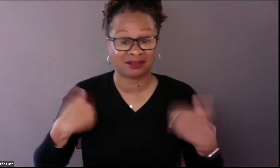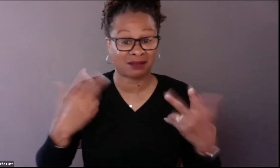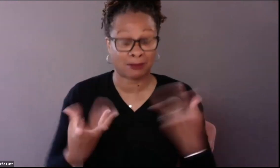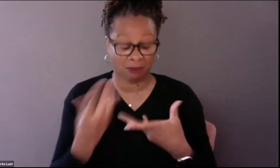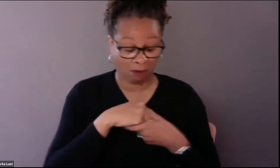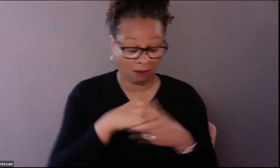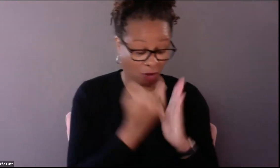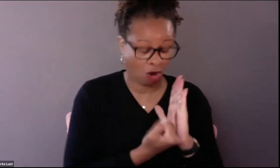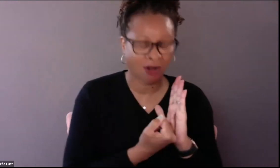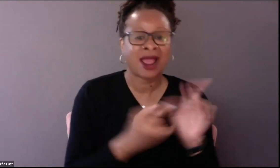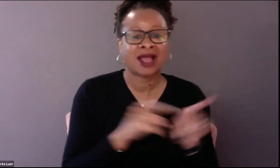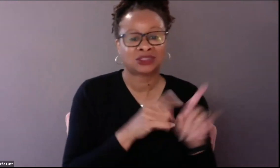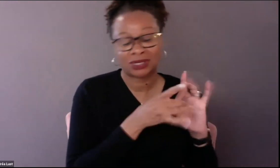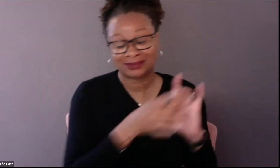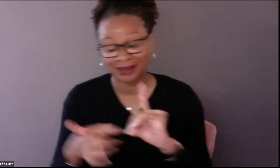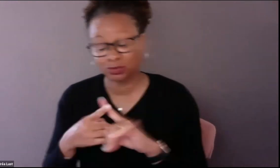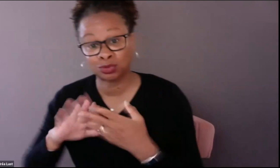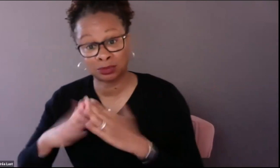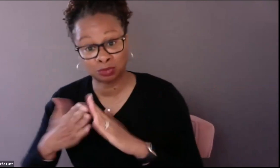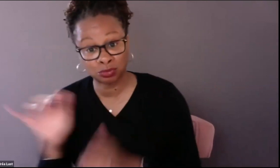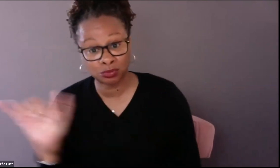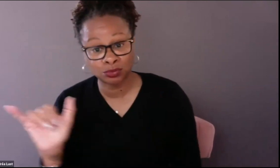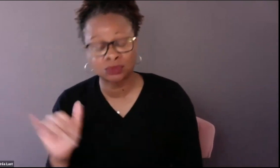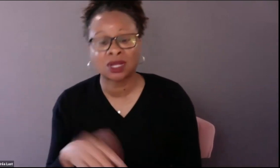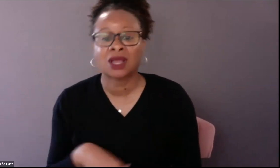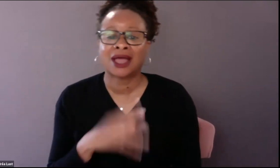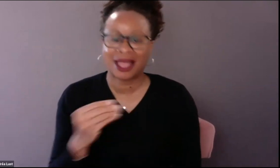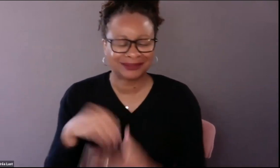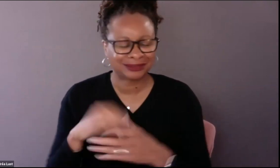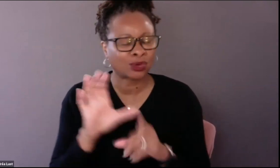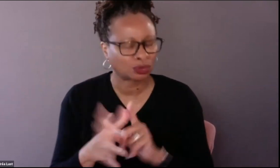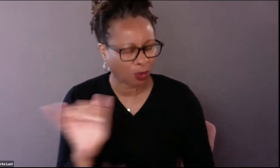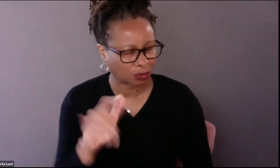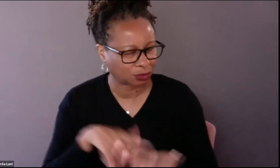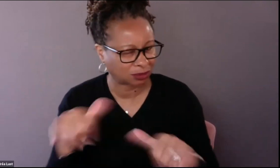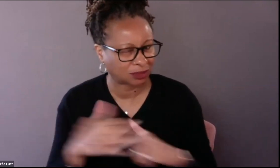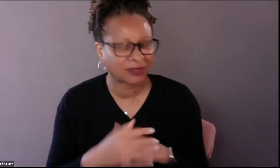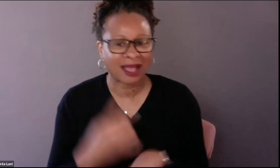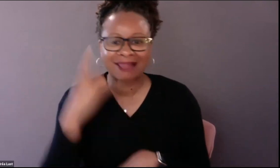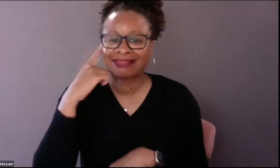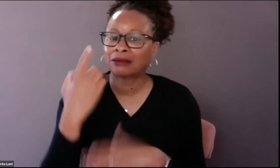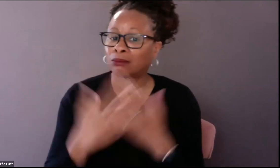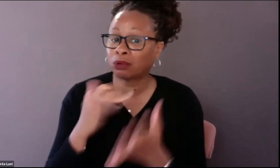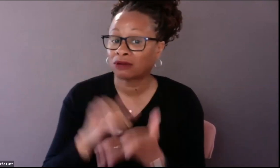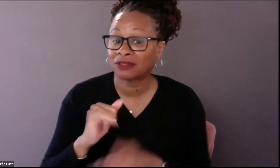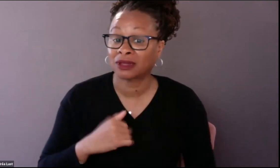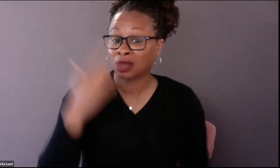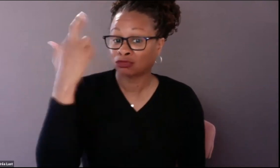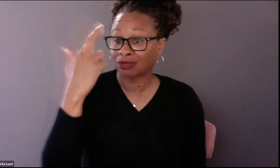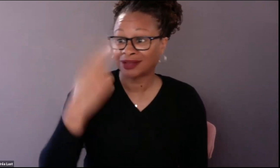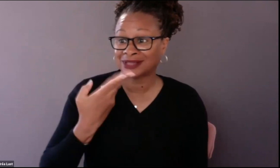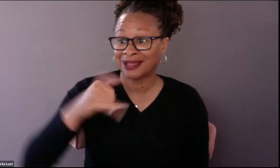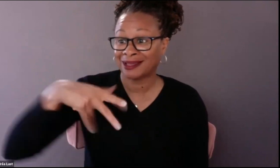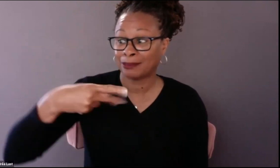their community and in culture, right? And so I think a part of that is realizing that hip hop